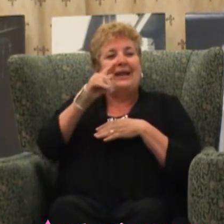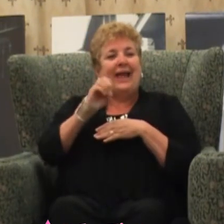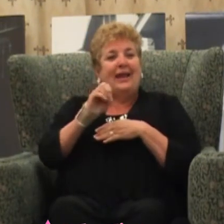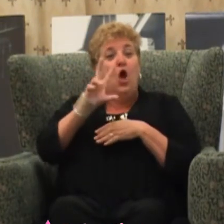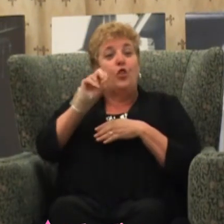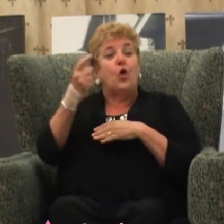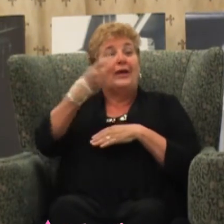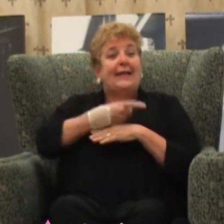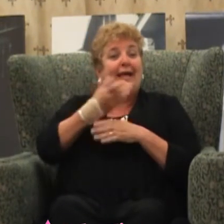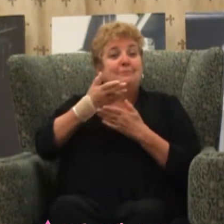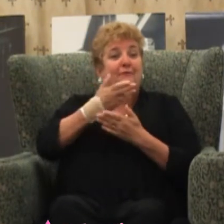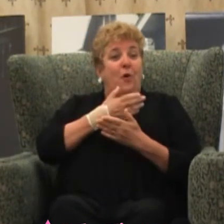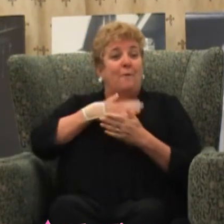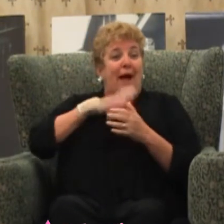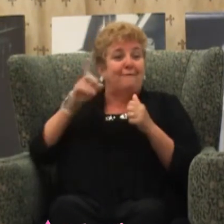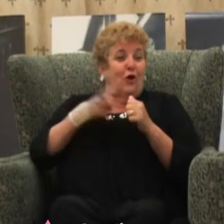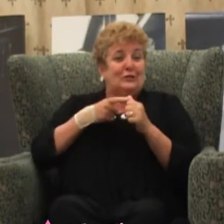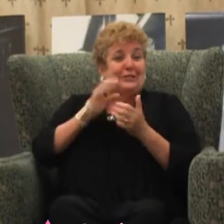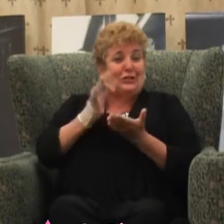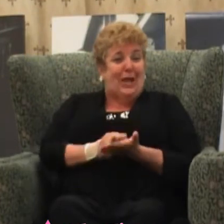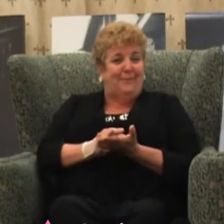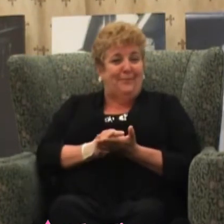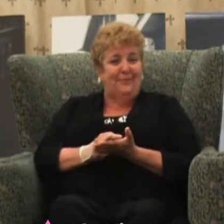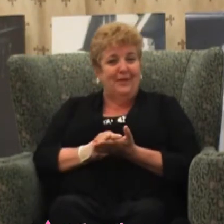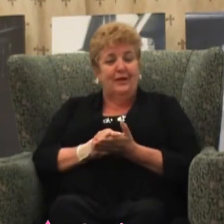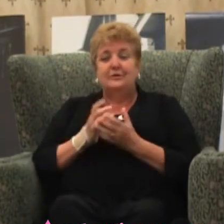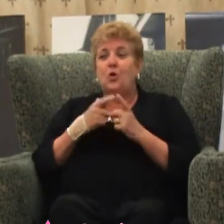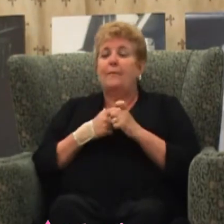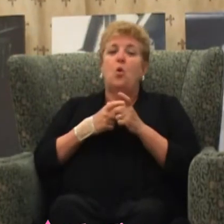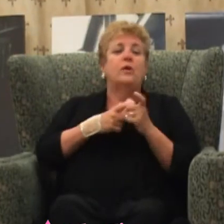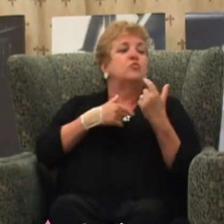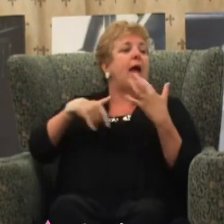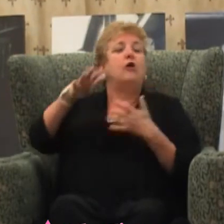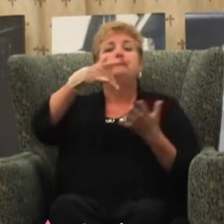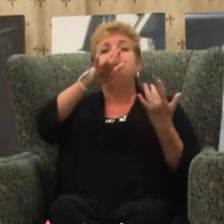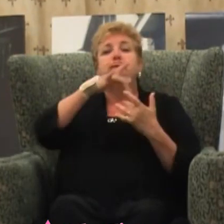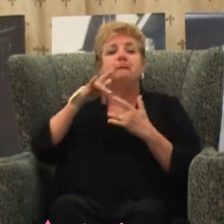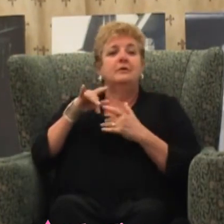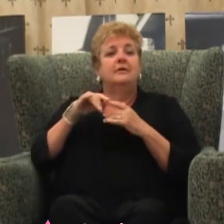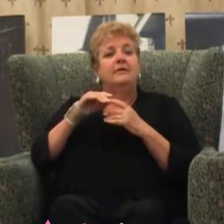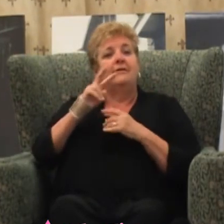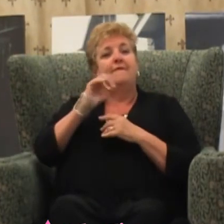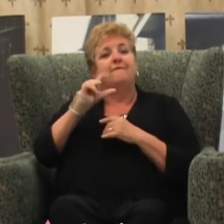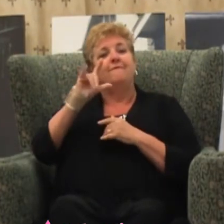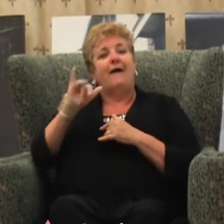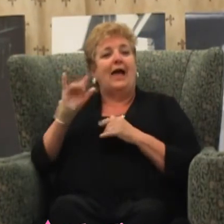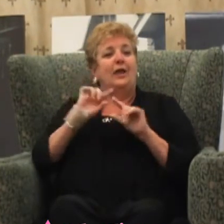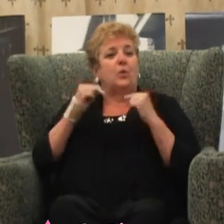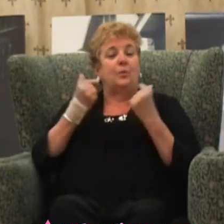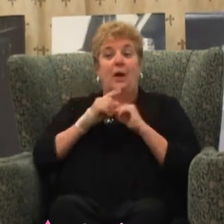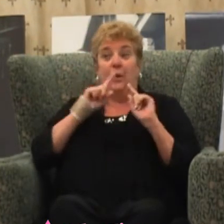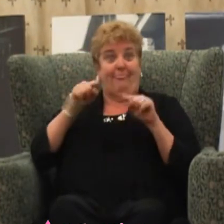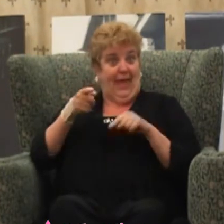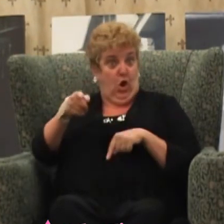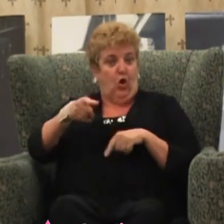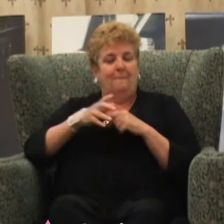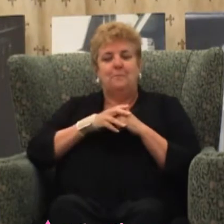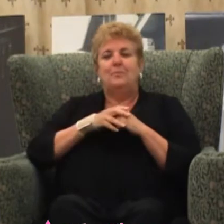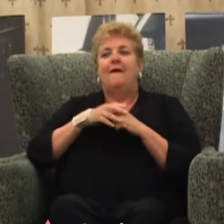I started going all over to Chandler Lodge and the Valley Group, and the Valley Group was good. I went over there for a noon